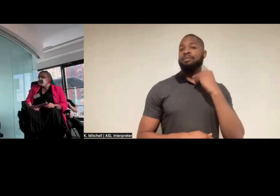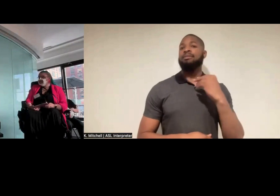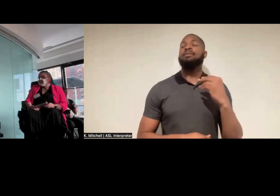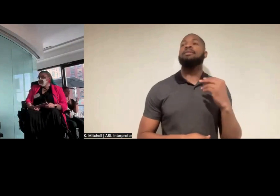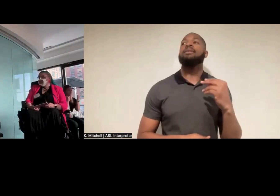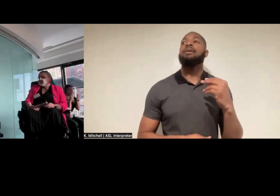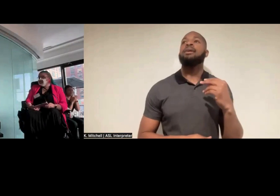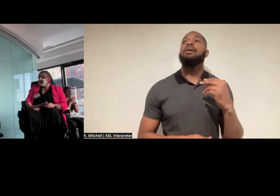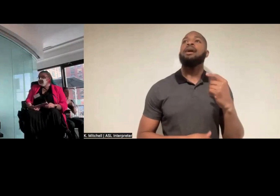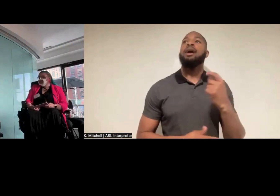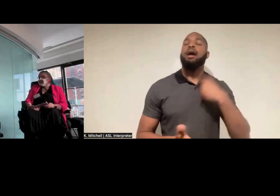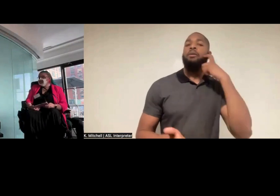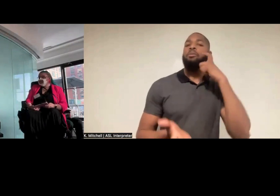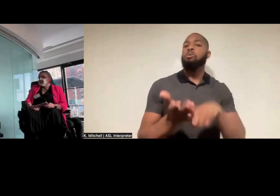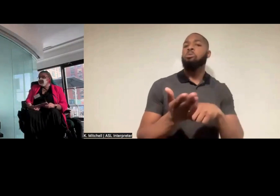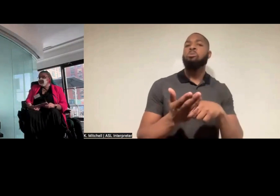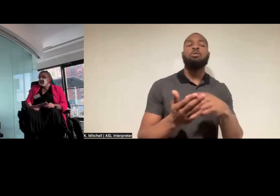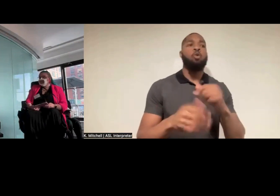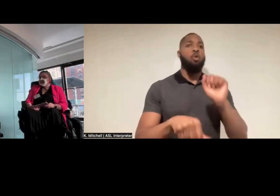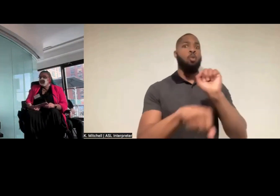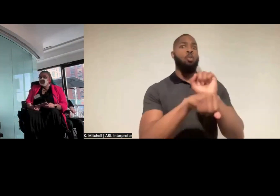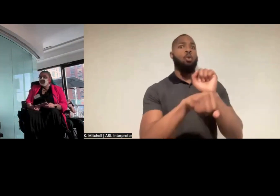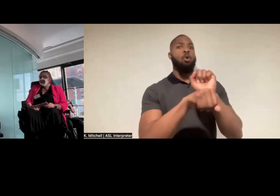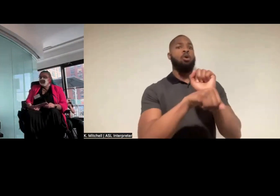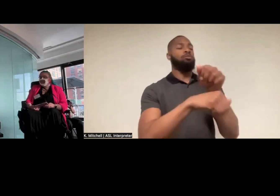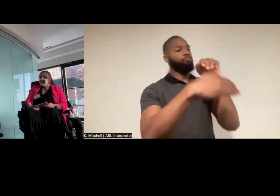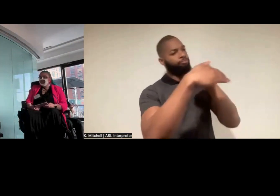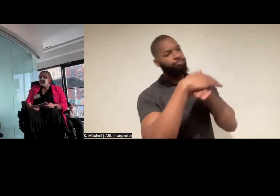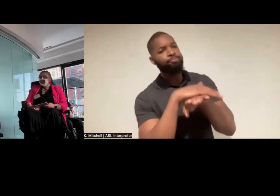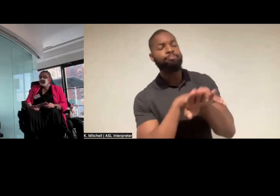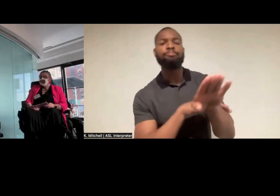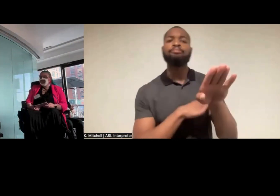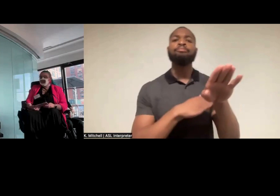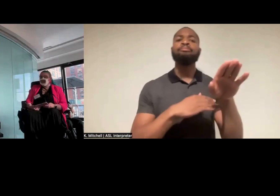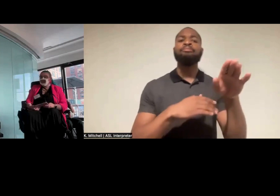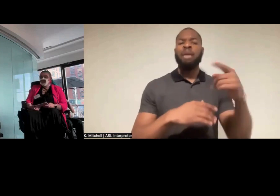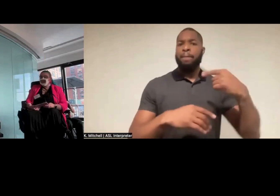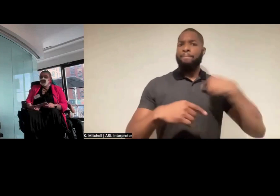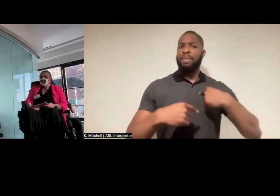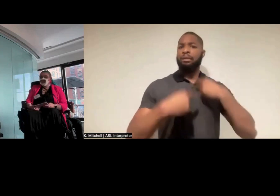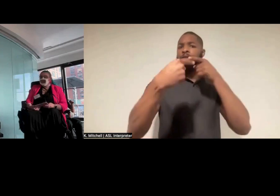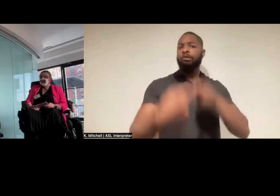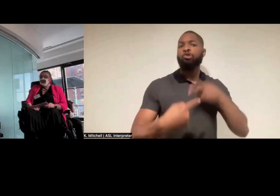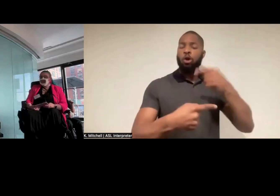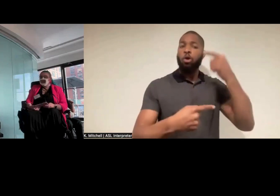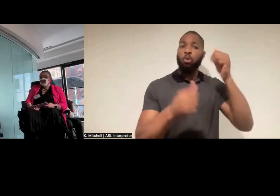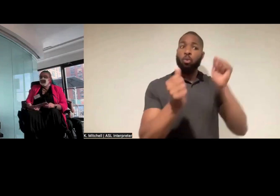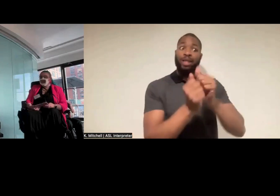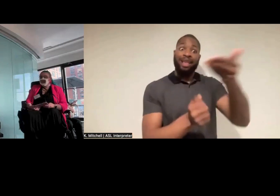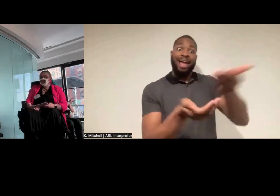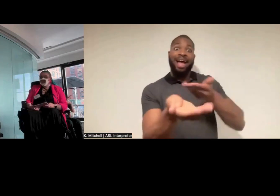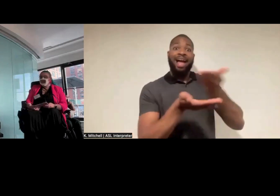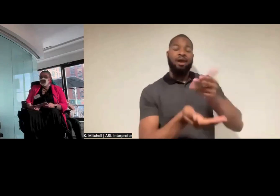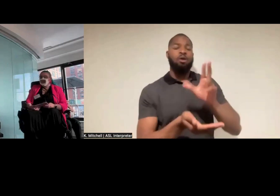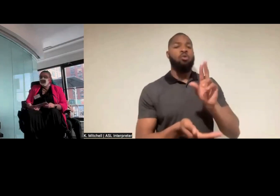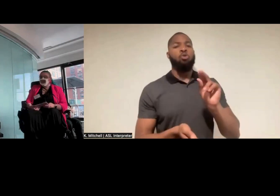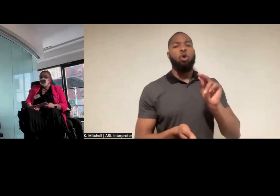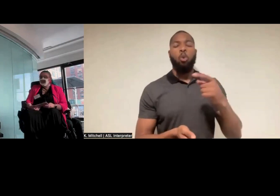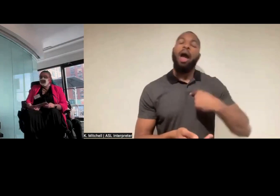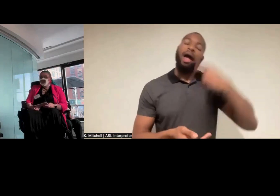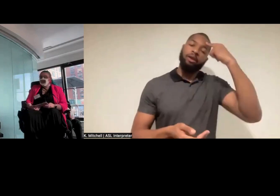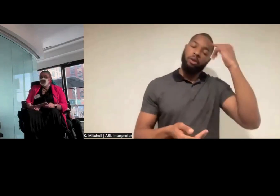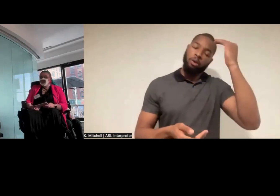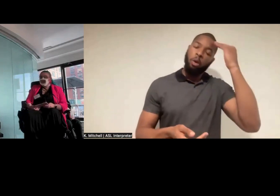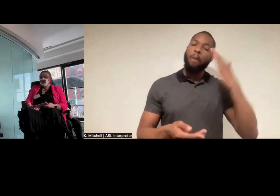I enter the workplace, I've never had an issue getting my foot in the door. And I know that that's because I'm qualified, but I also recognize my privilege